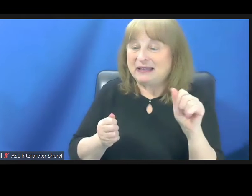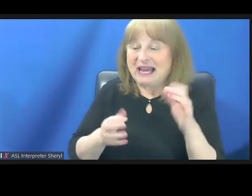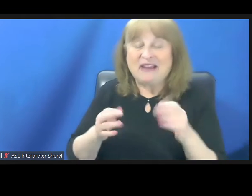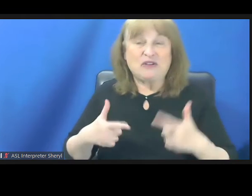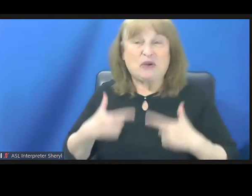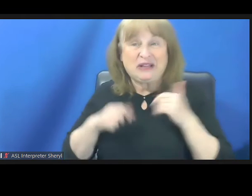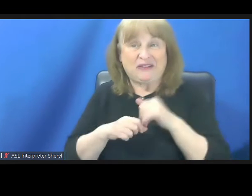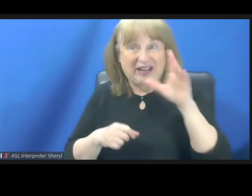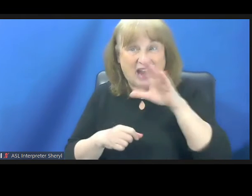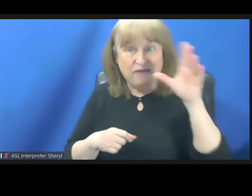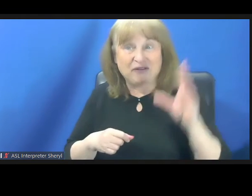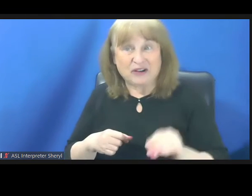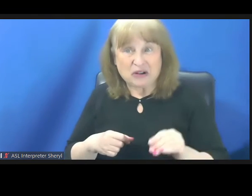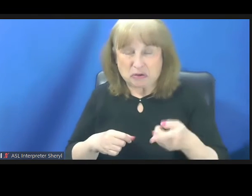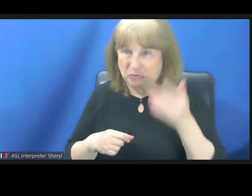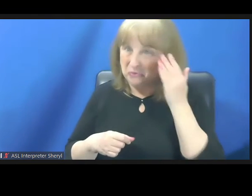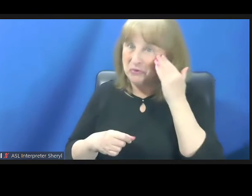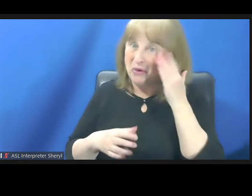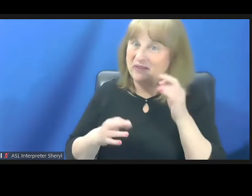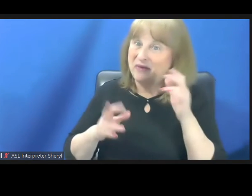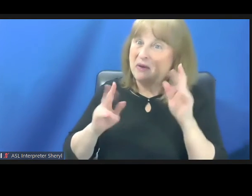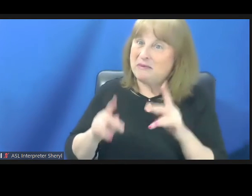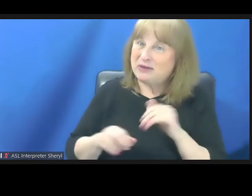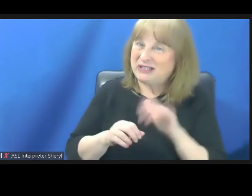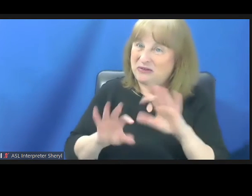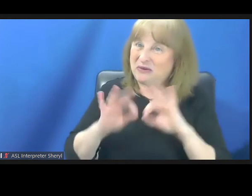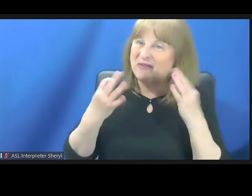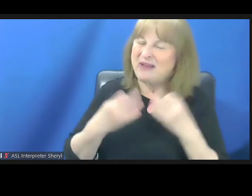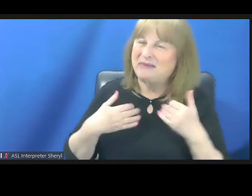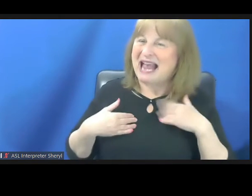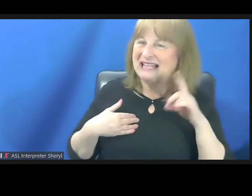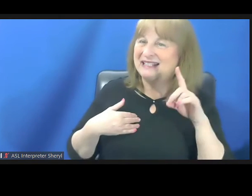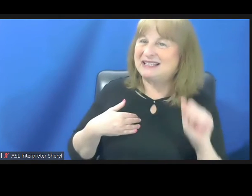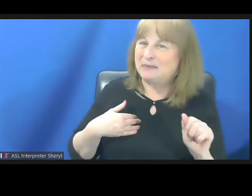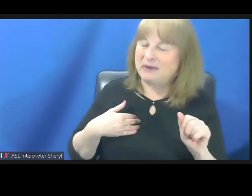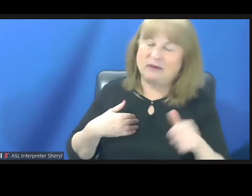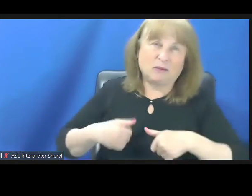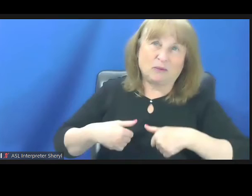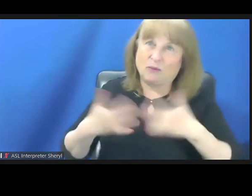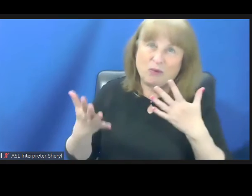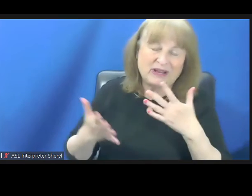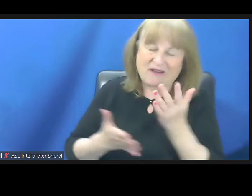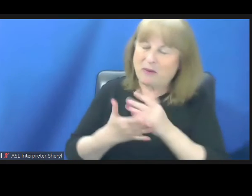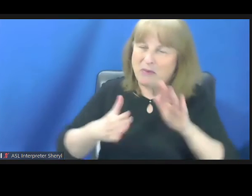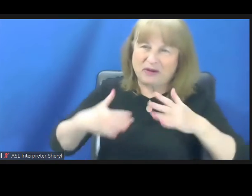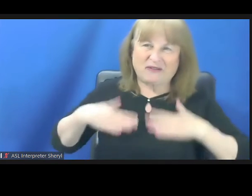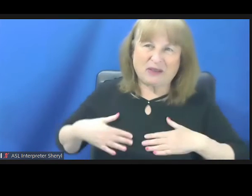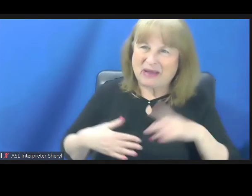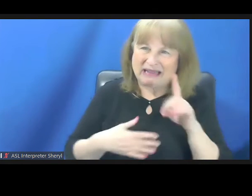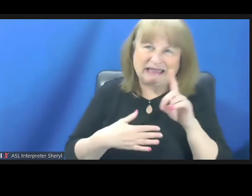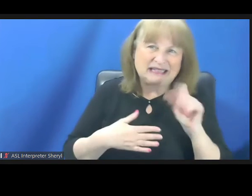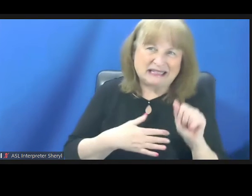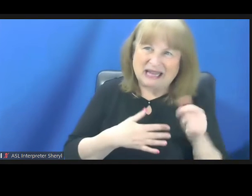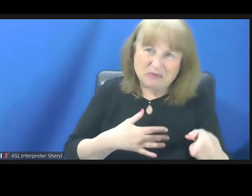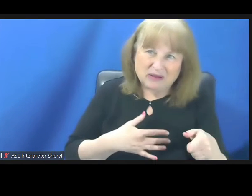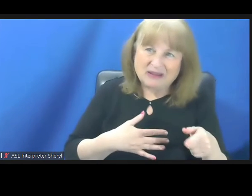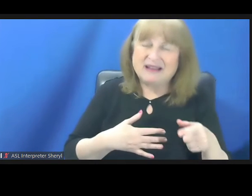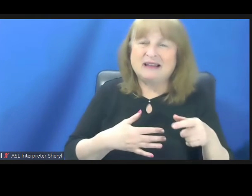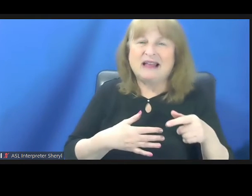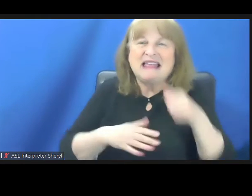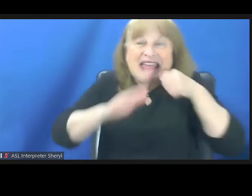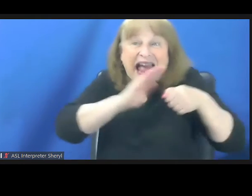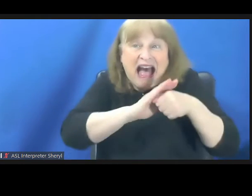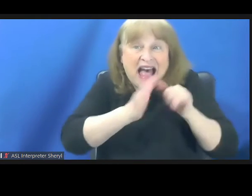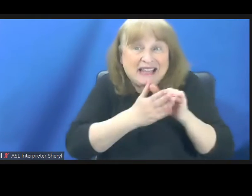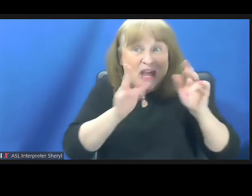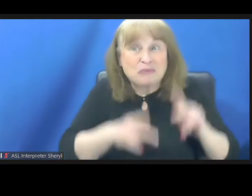in Africa, you know, if somebody in your family is disabled, for whatever part of the body is disabled, they hide that